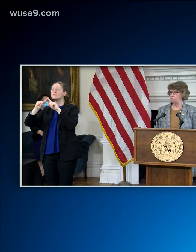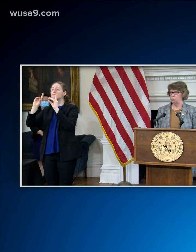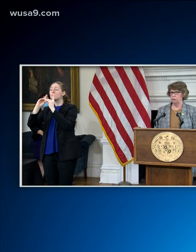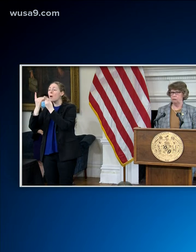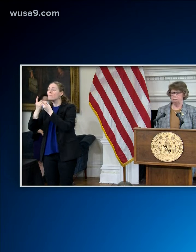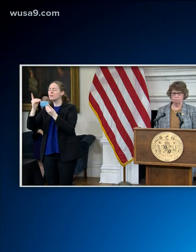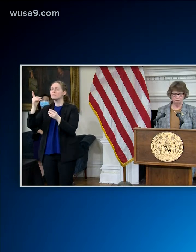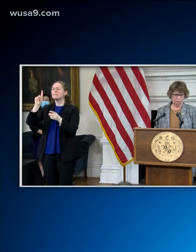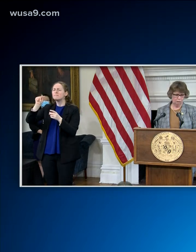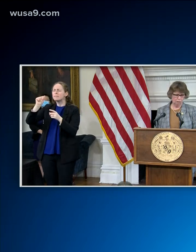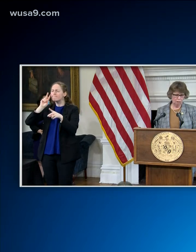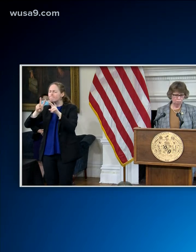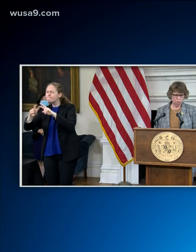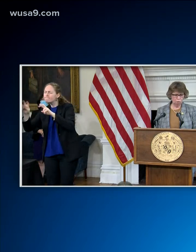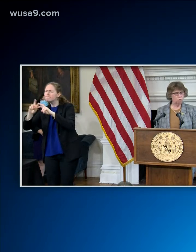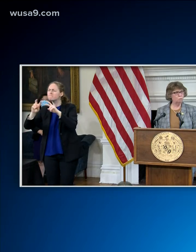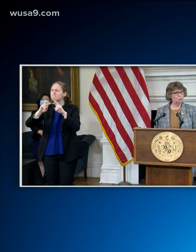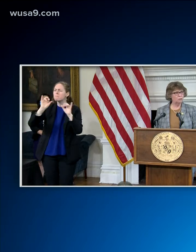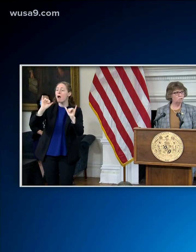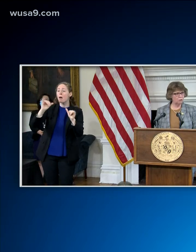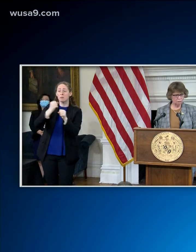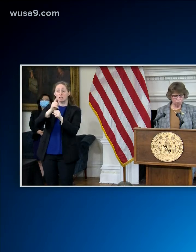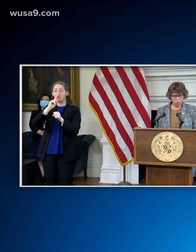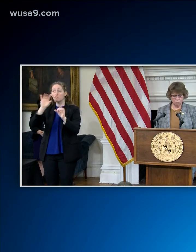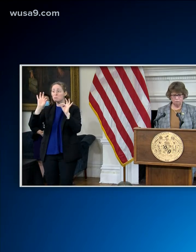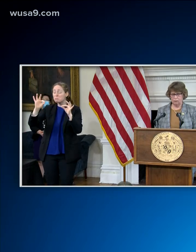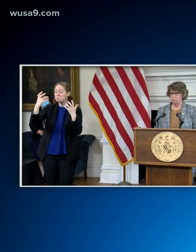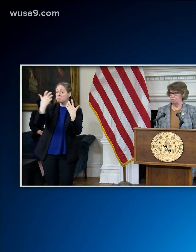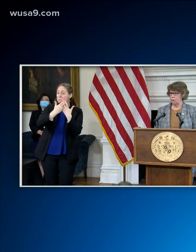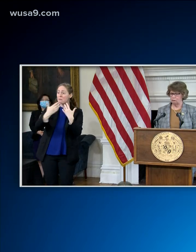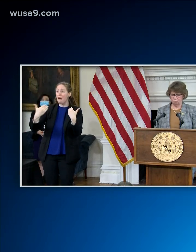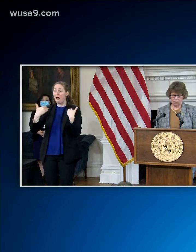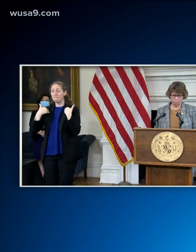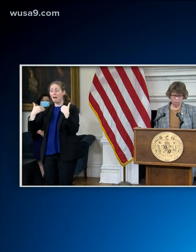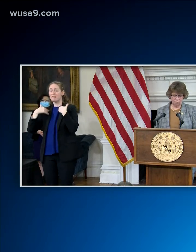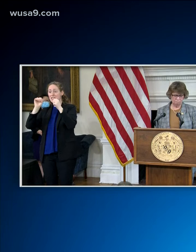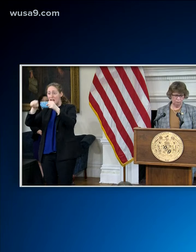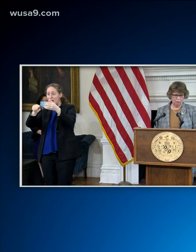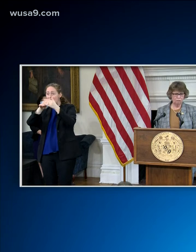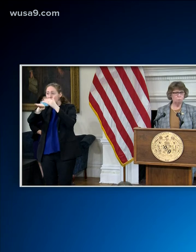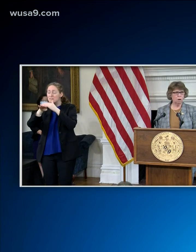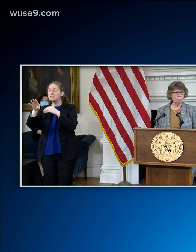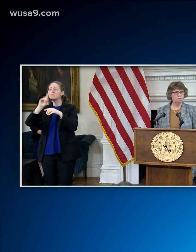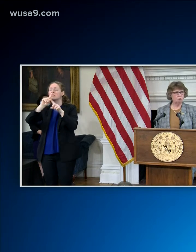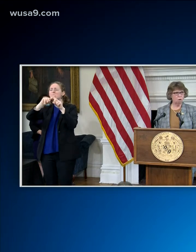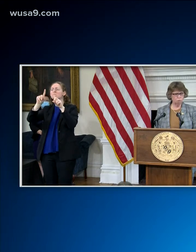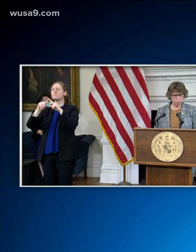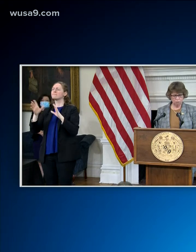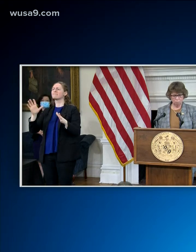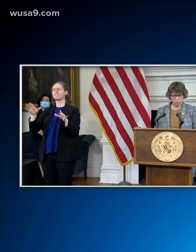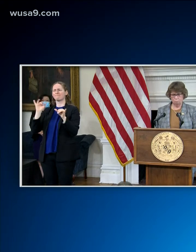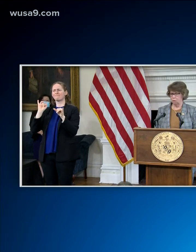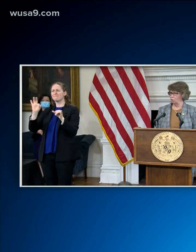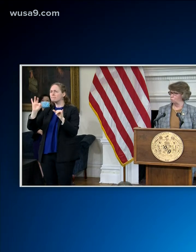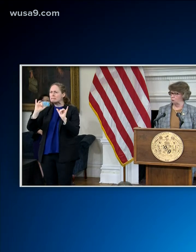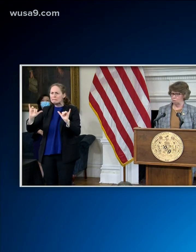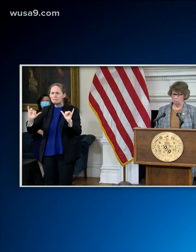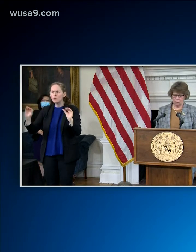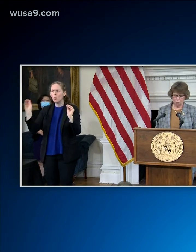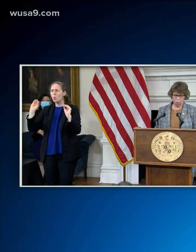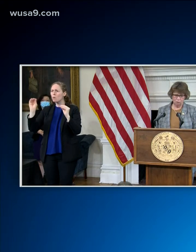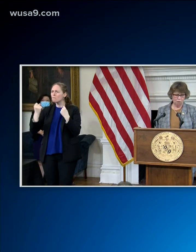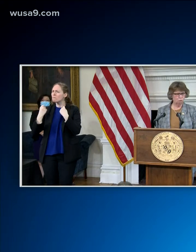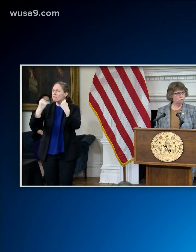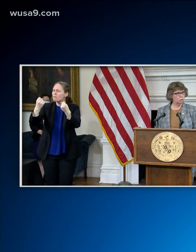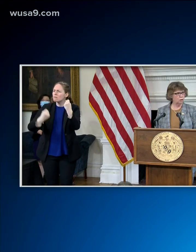to serve your needs. For those who find it challenging to get to the mass vac sites, the department is also working with the Maryland Department